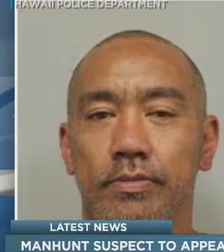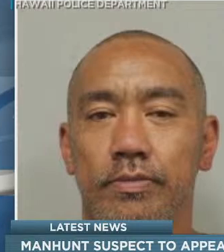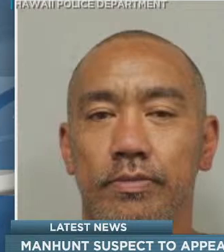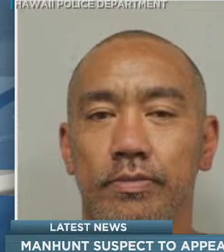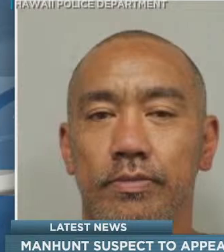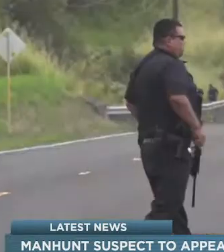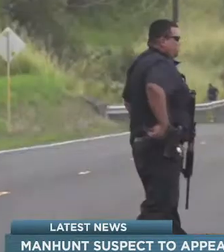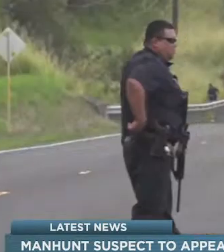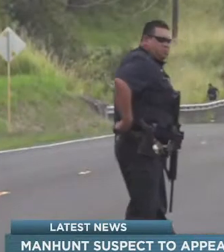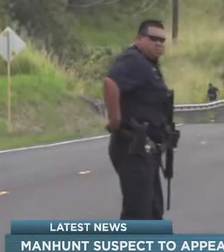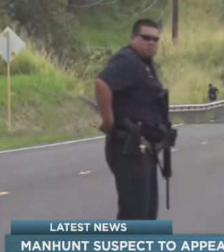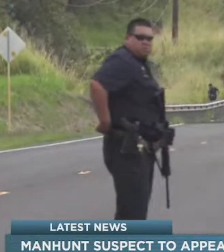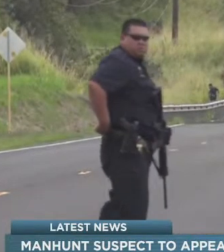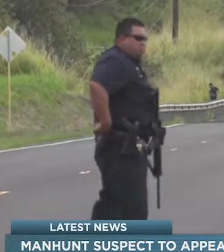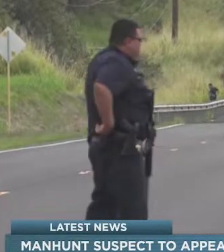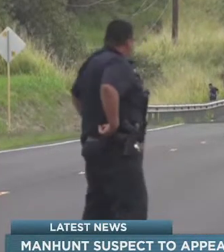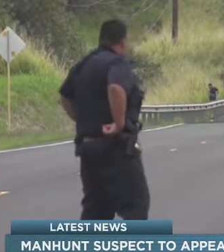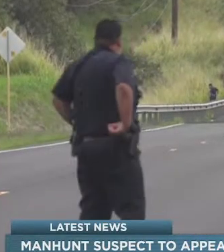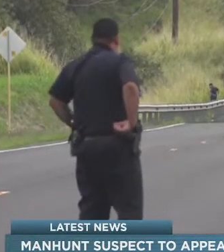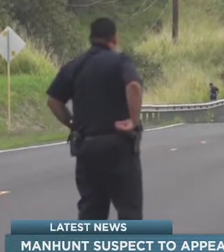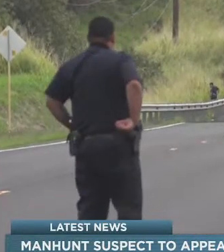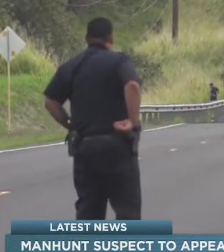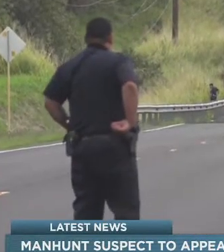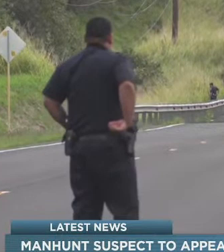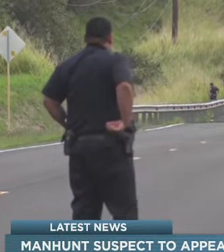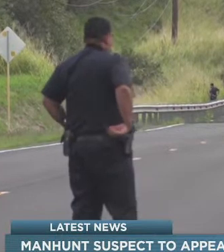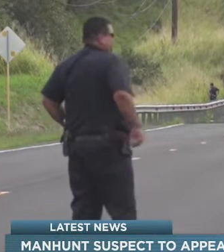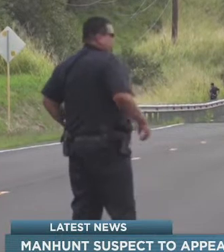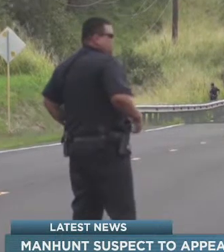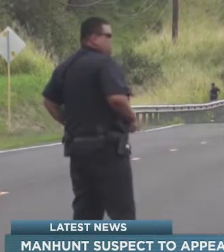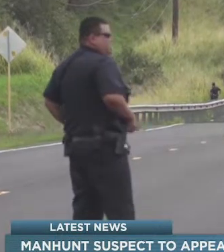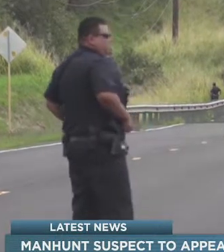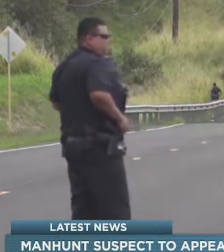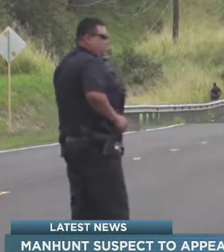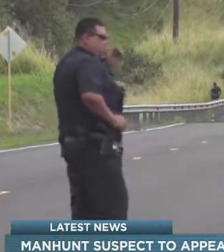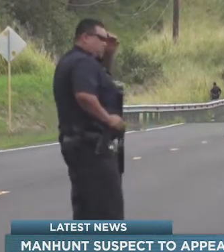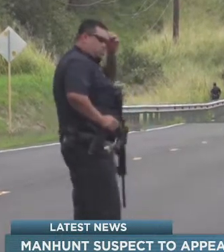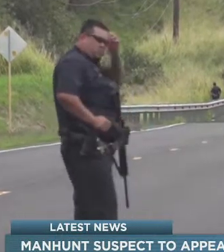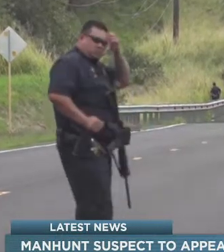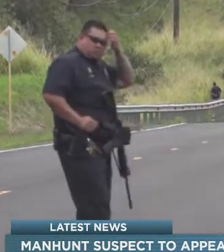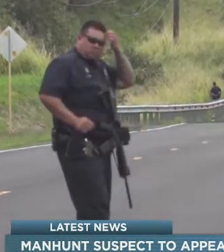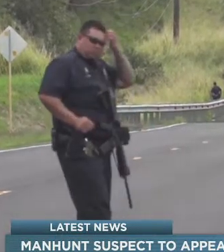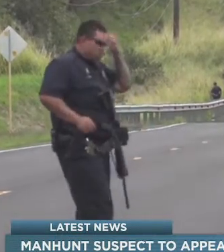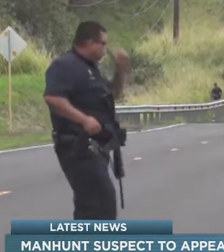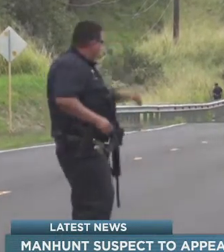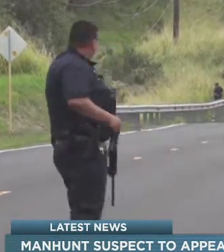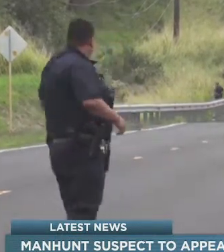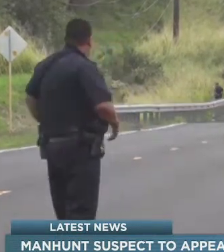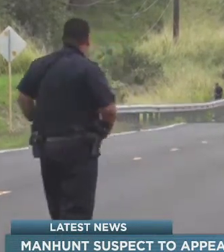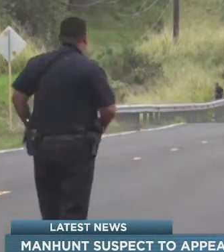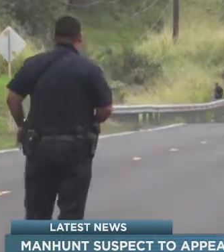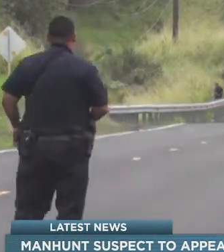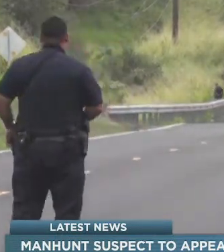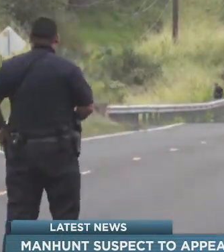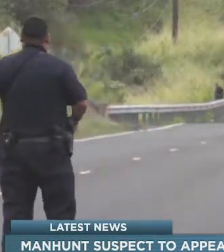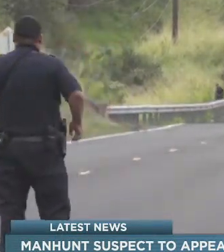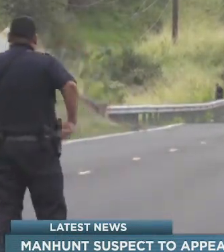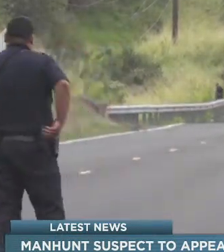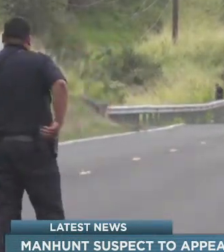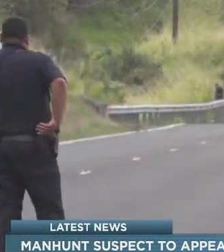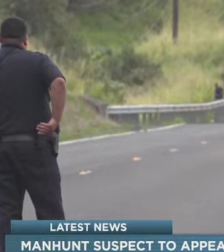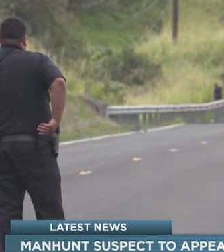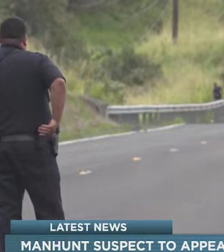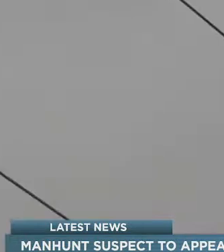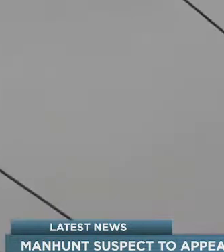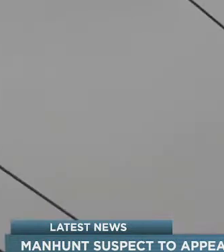dispute. On Friday, he fled from police in Kona after they opened fire, killing another suspect. Kahihikolo then led